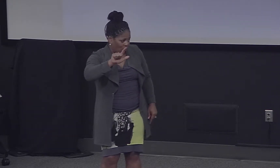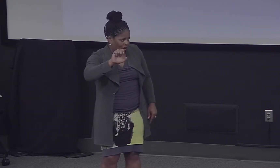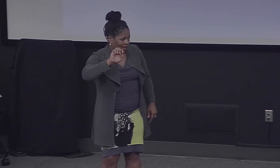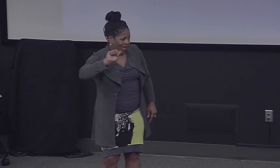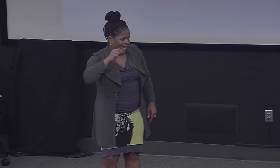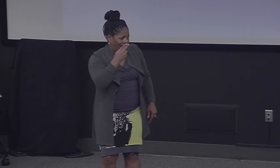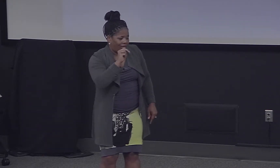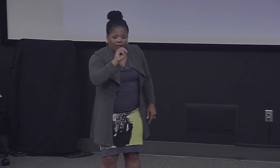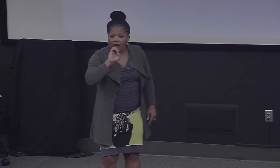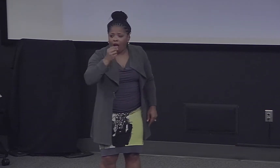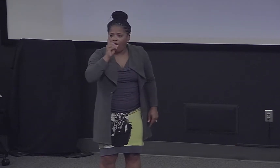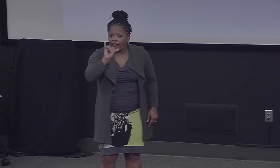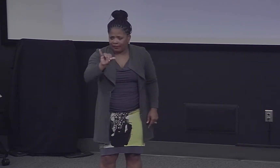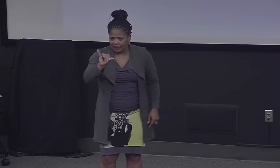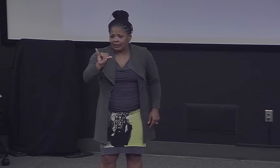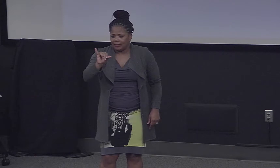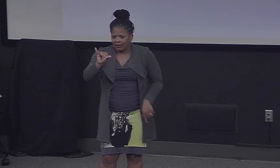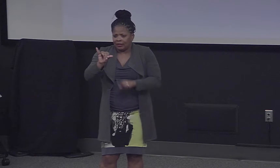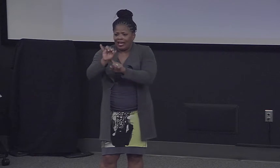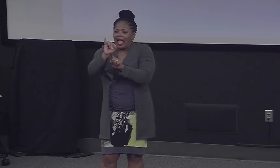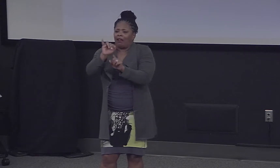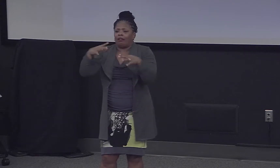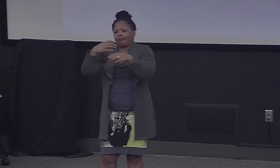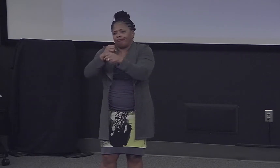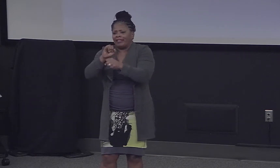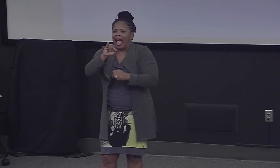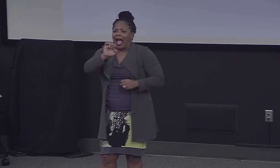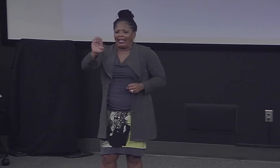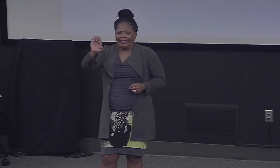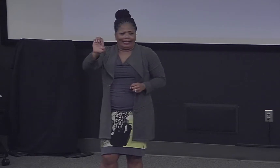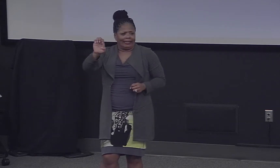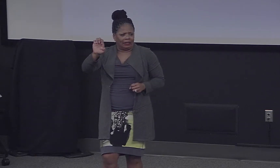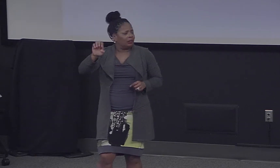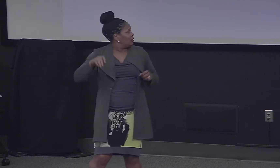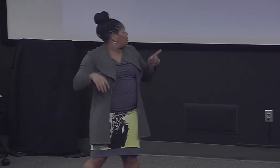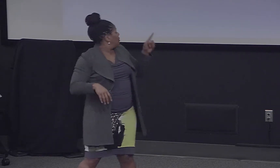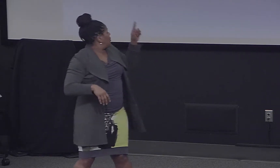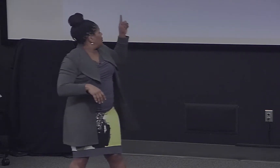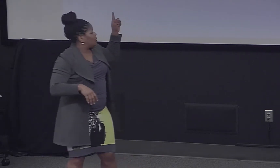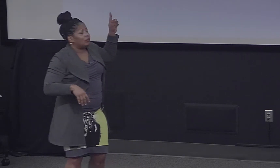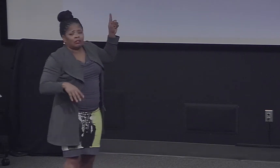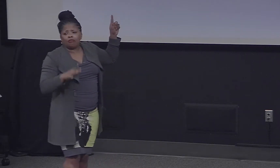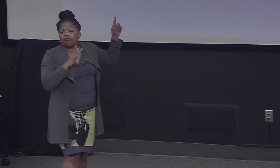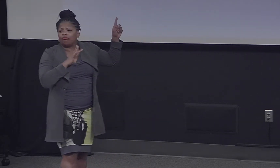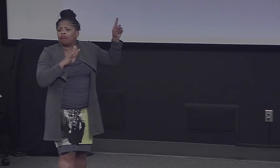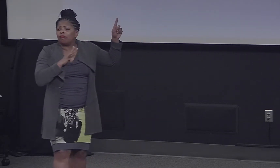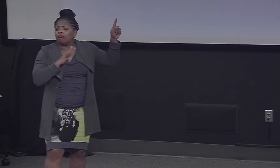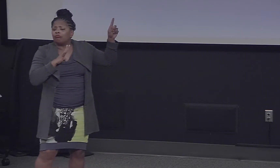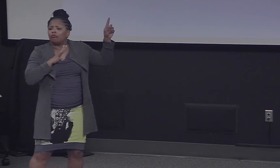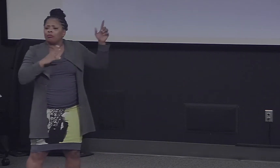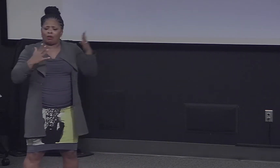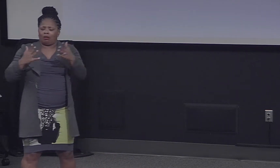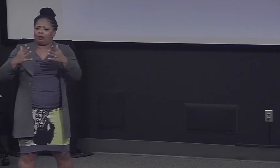upon institutional ethnography, which I'm going to refer to as IE.